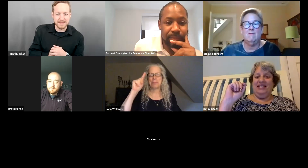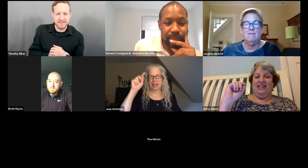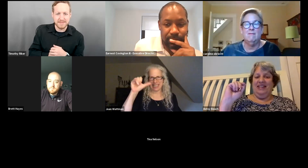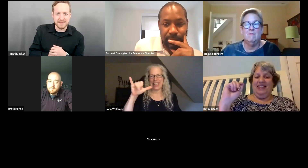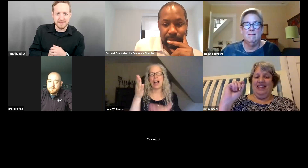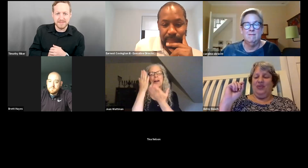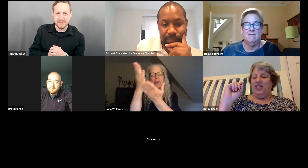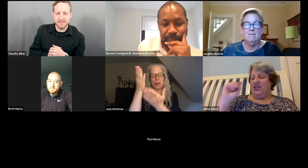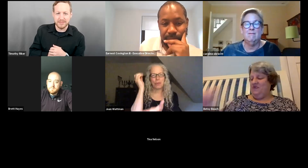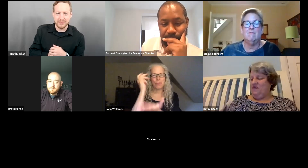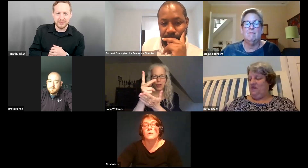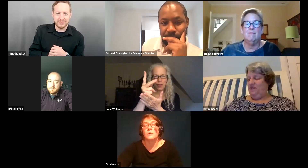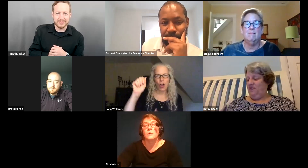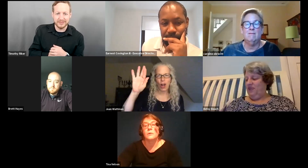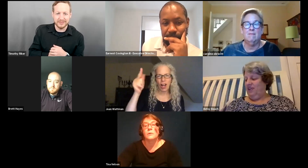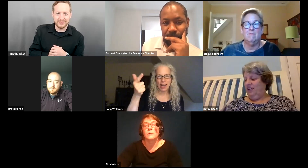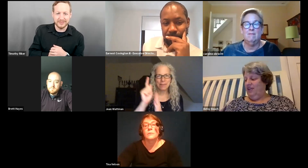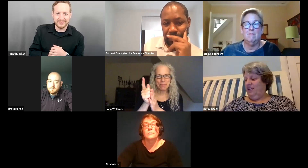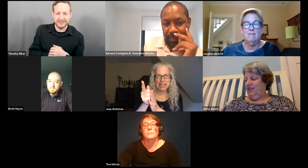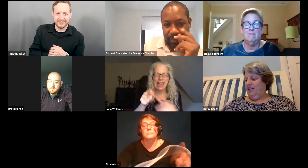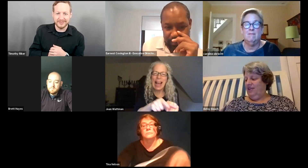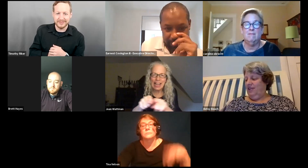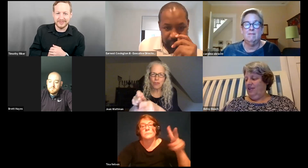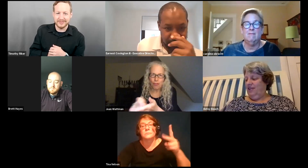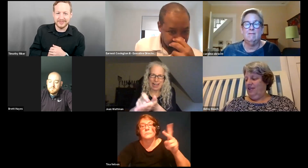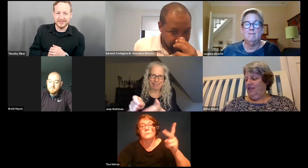minutes as written.